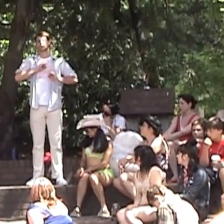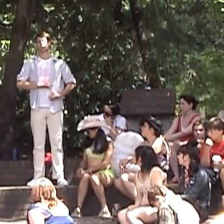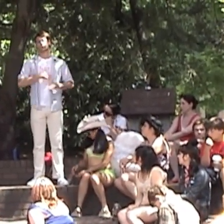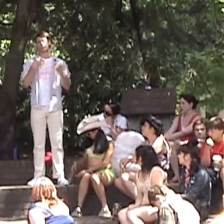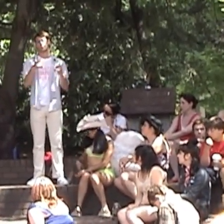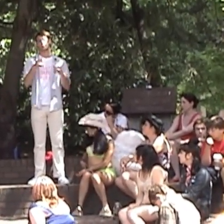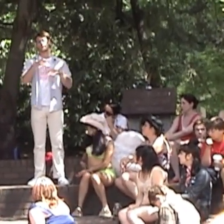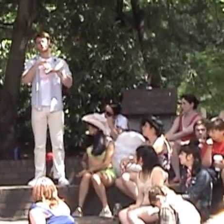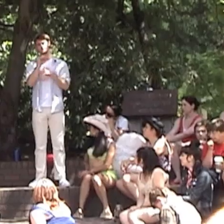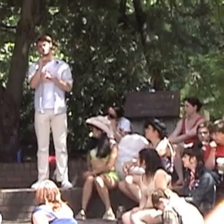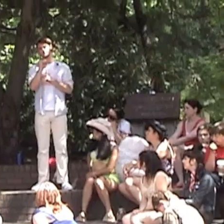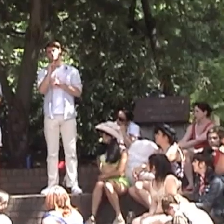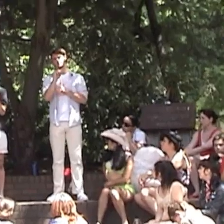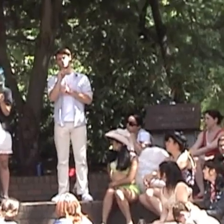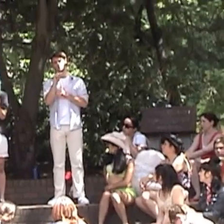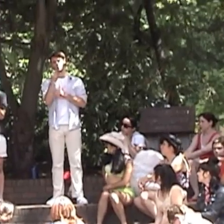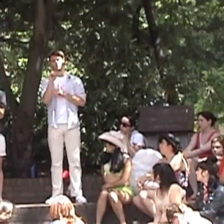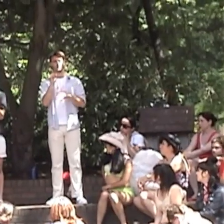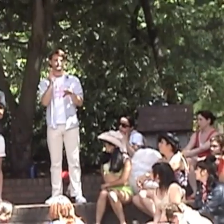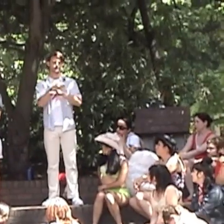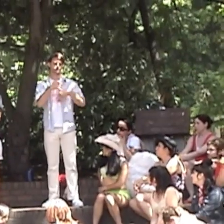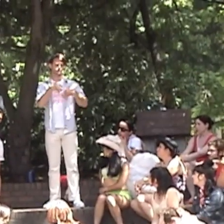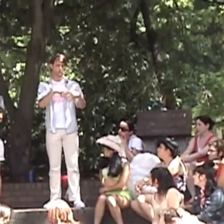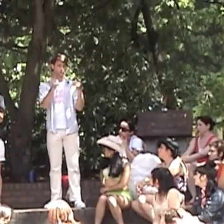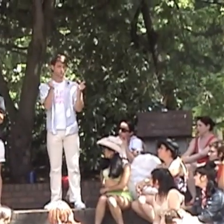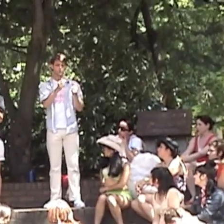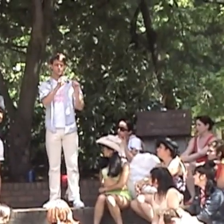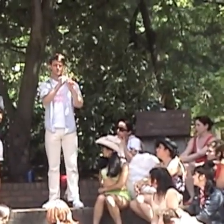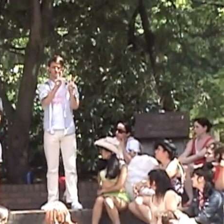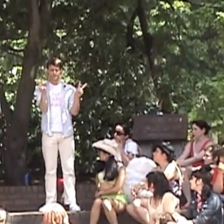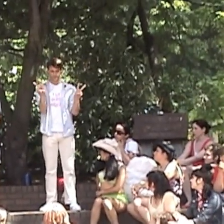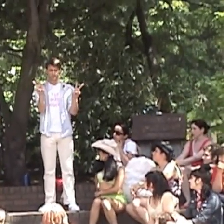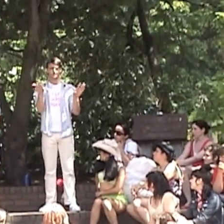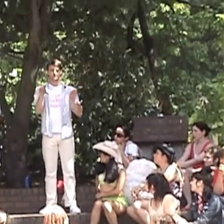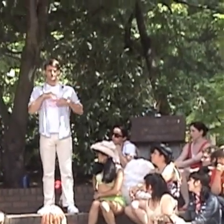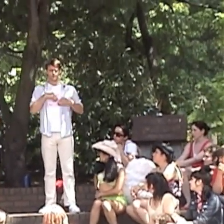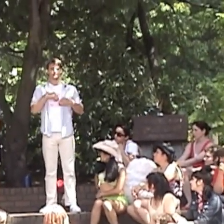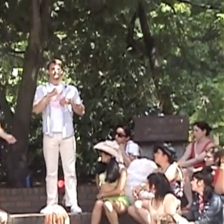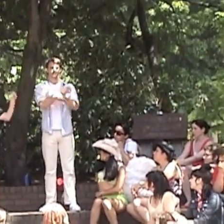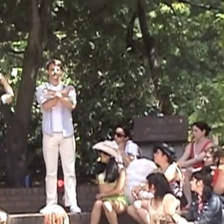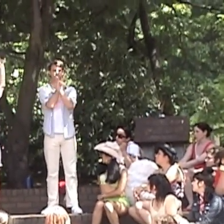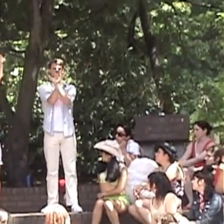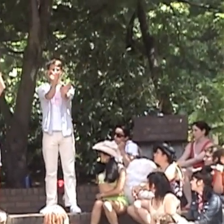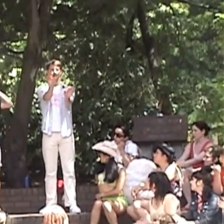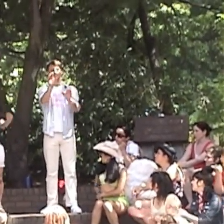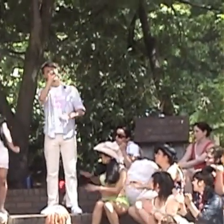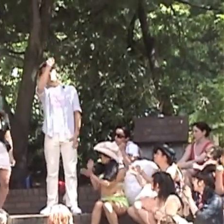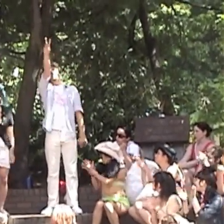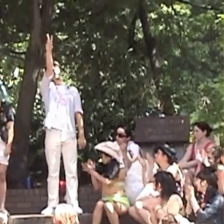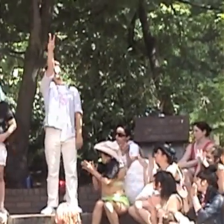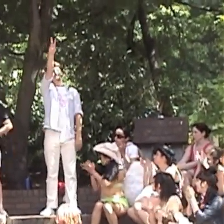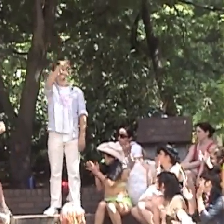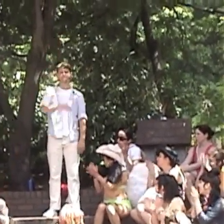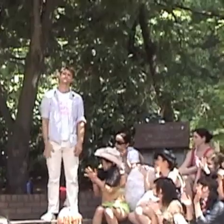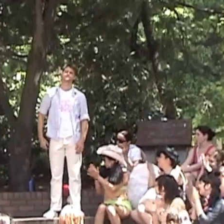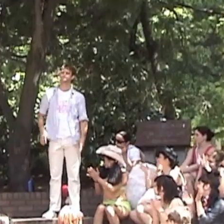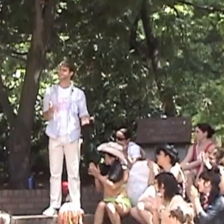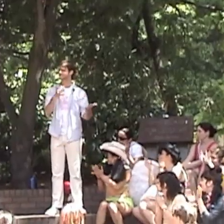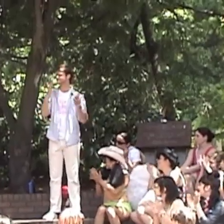party at Saratoga after the march. I wish for you all peace, acceptance, and empowerment. Slutwalk!